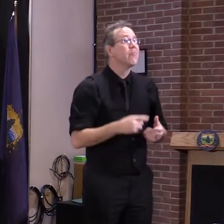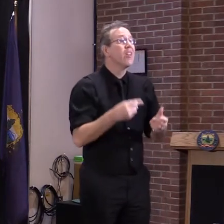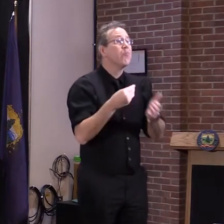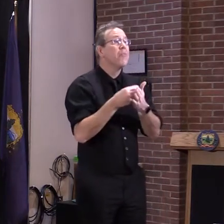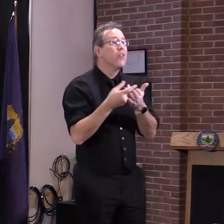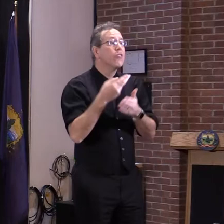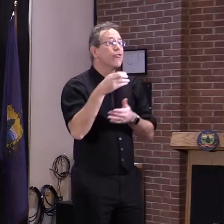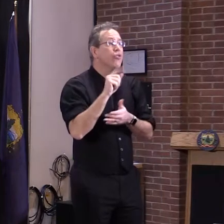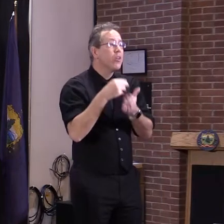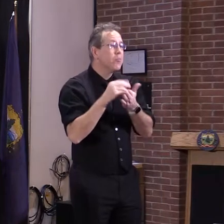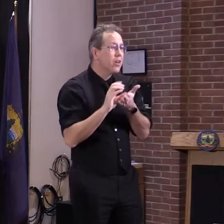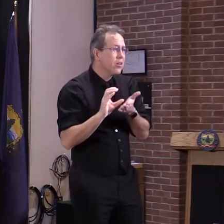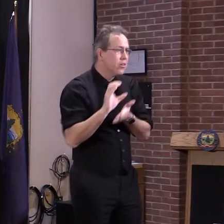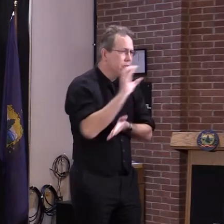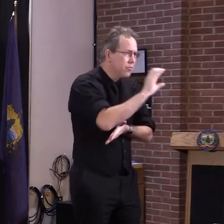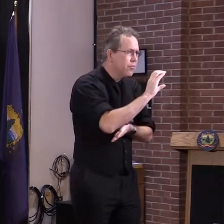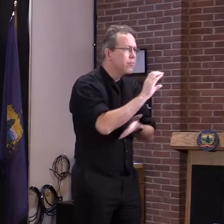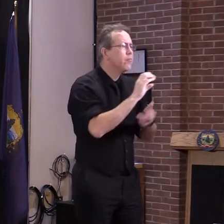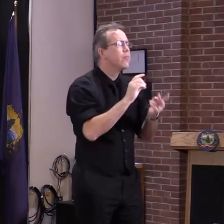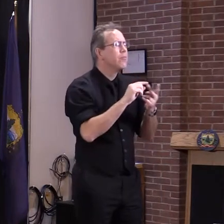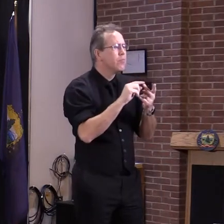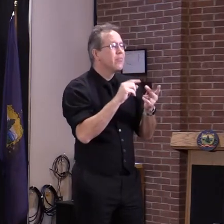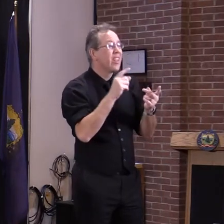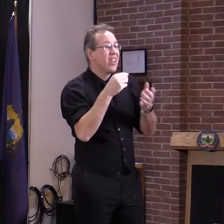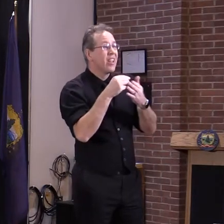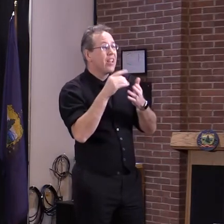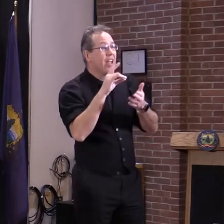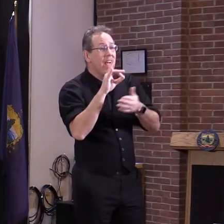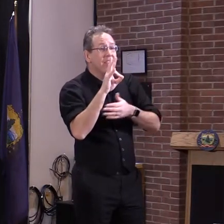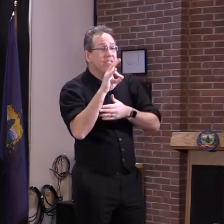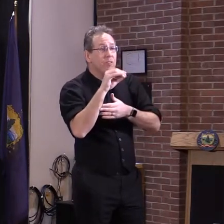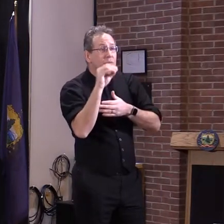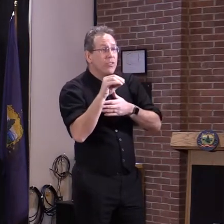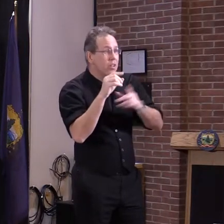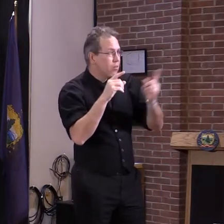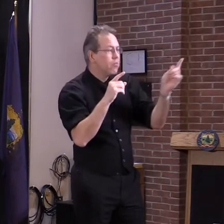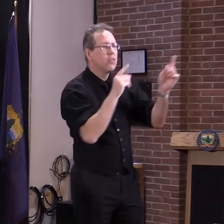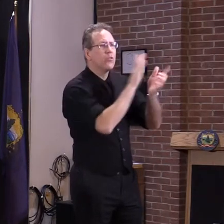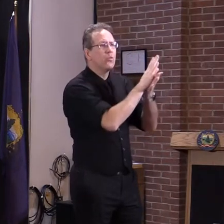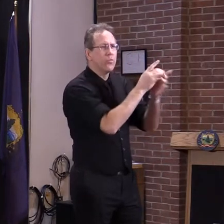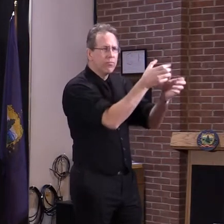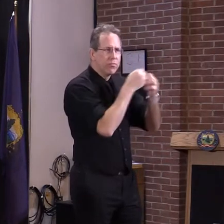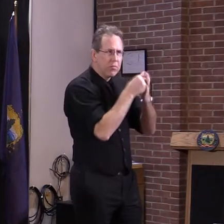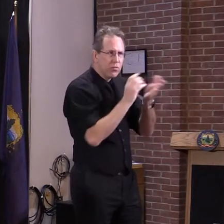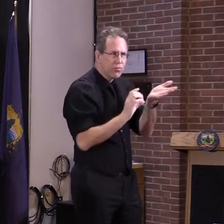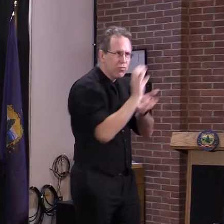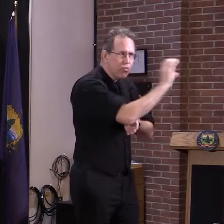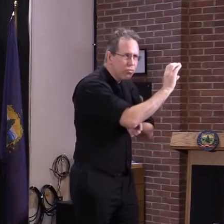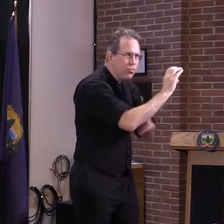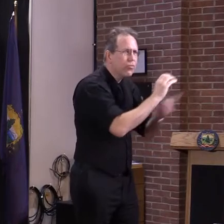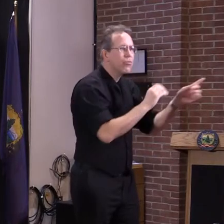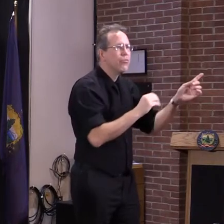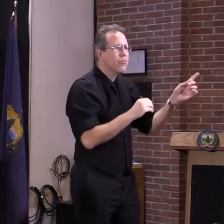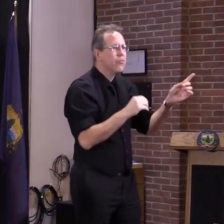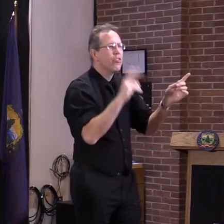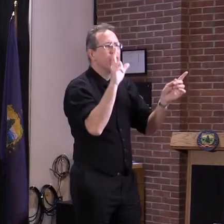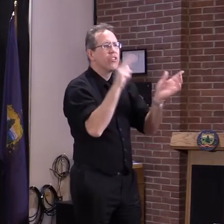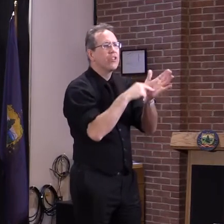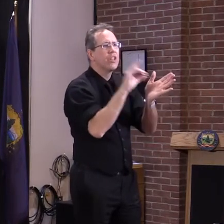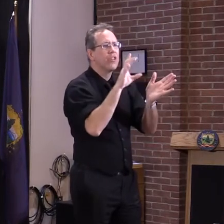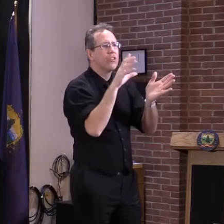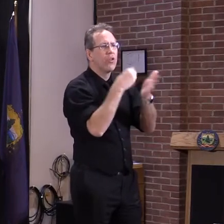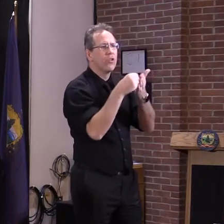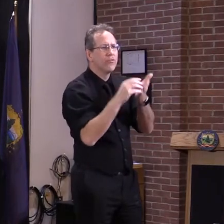Middle School had a student vaccination rate of 87% and received an award, or will receive an award, of